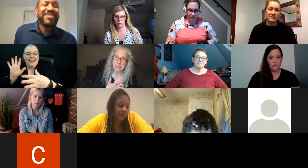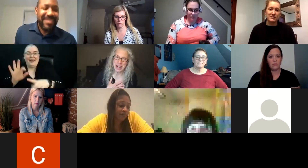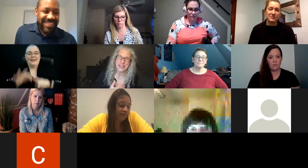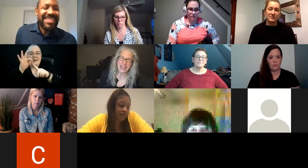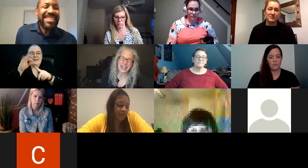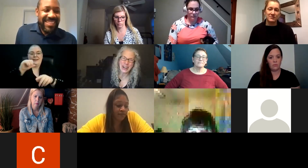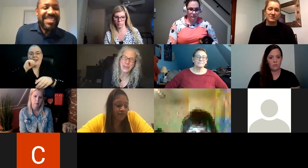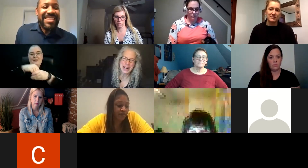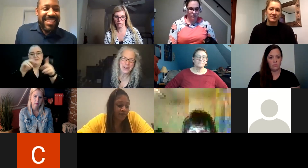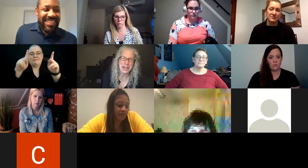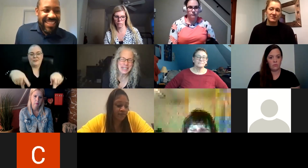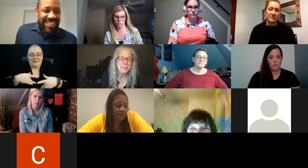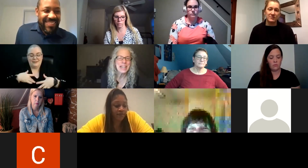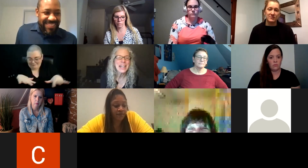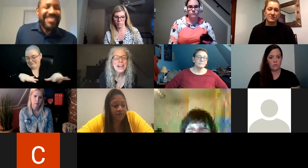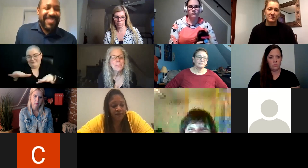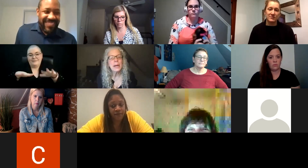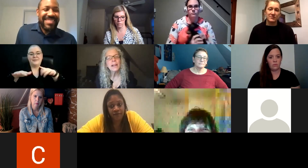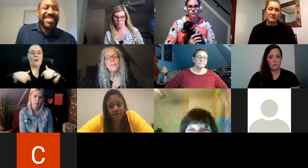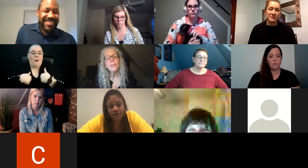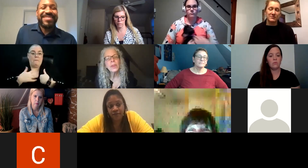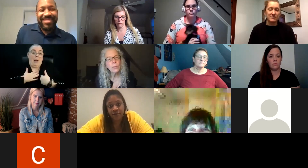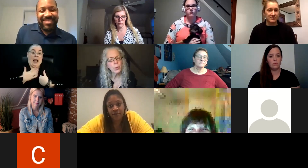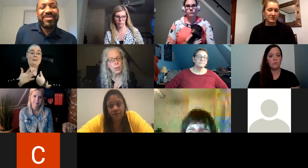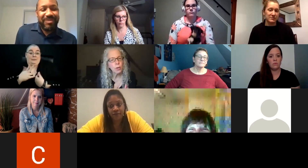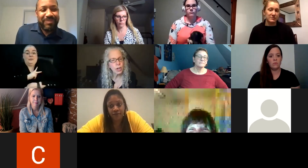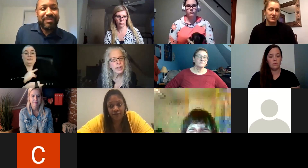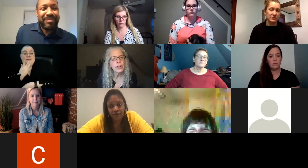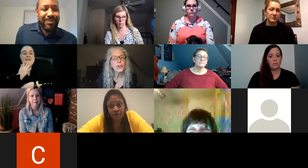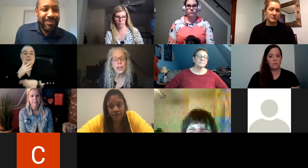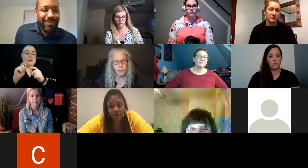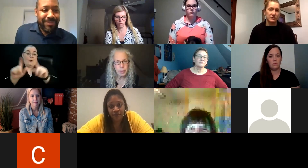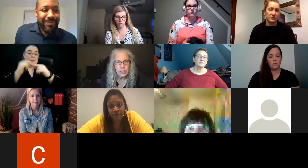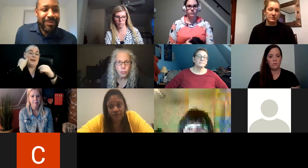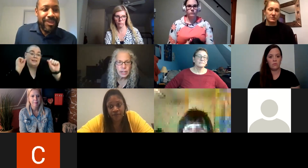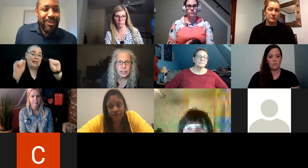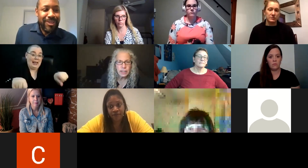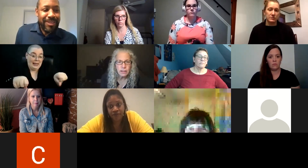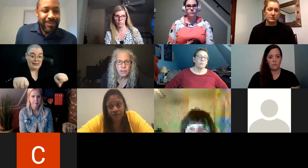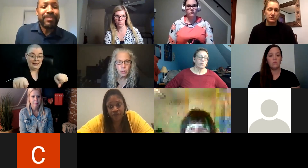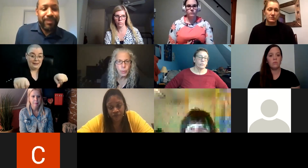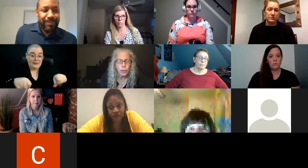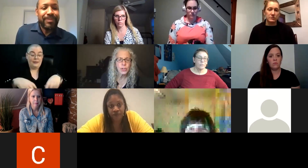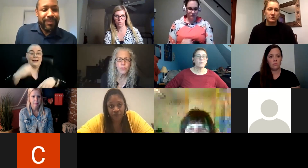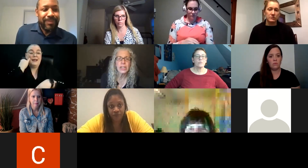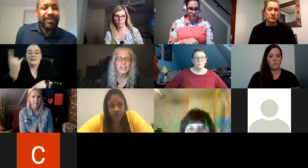my video when I want to speak, but then we would close our video so that everybody's screen is, we're using the real estate